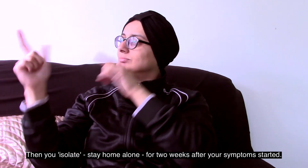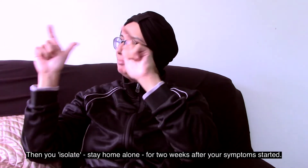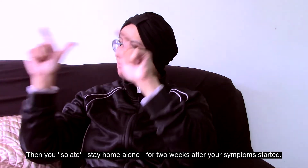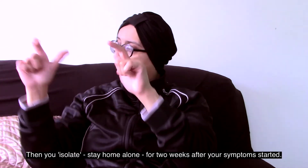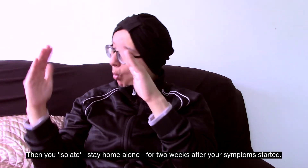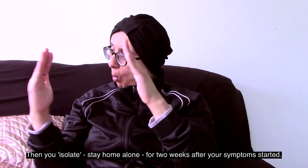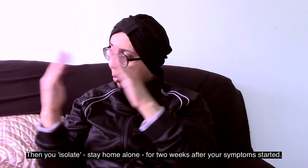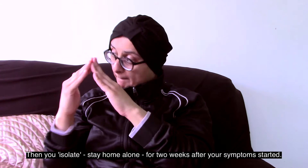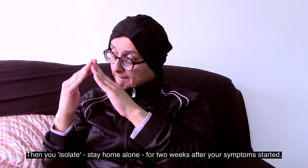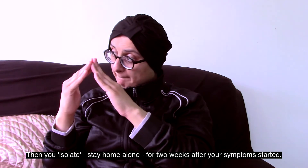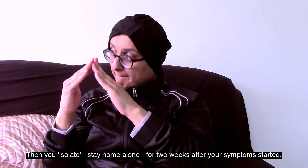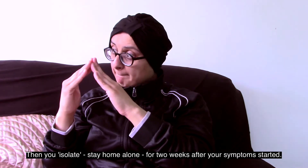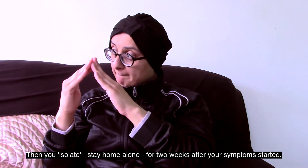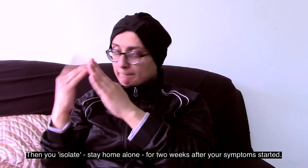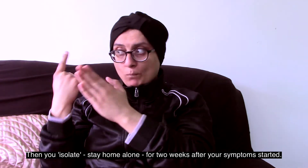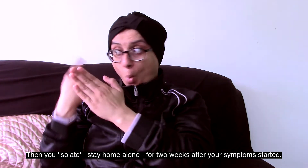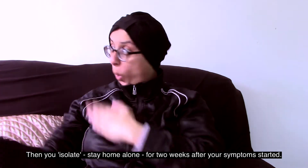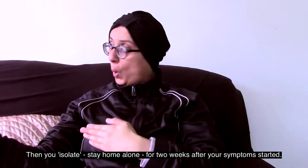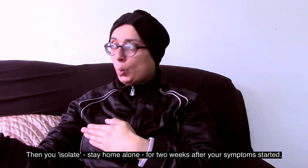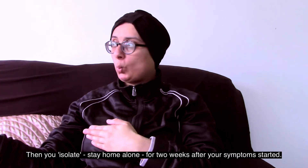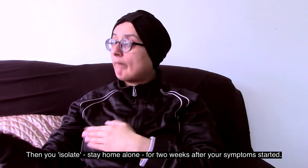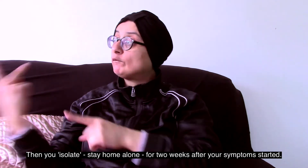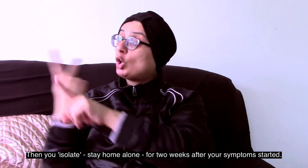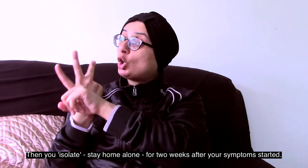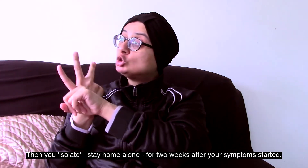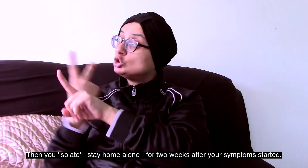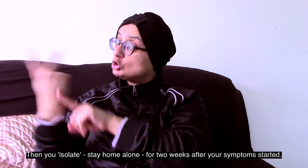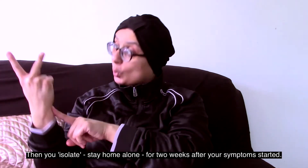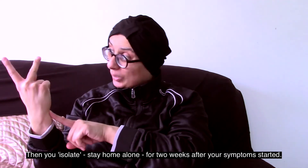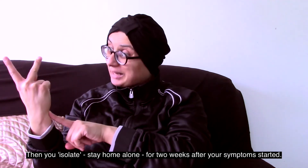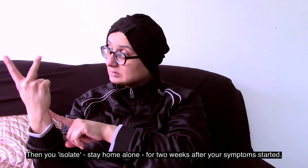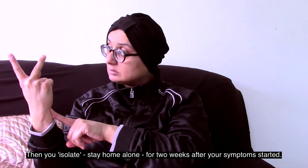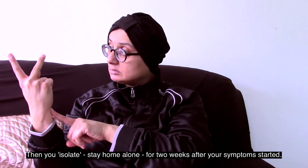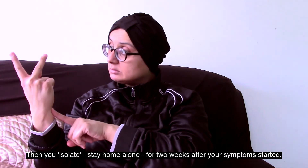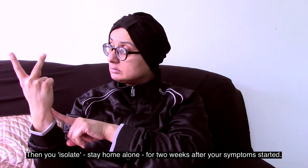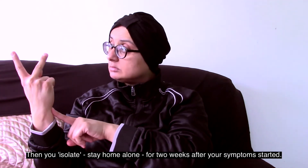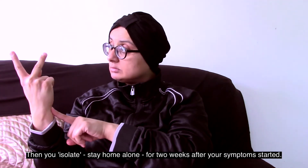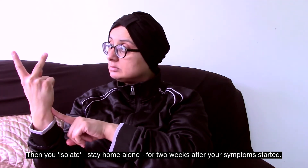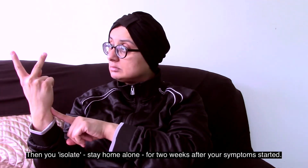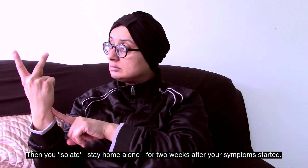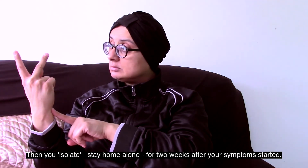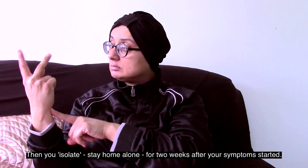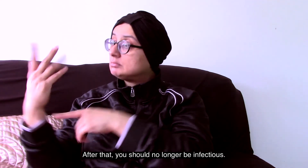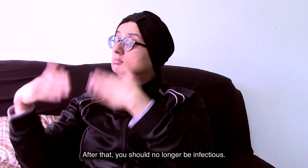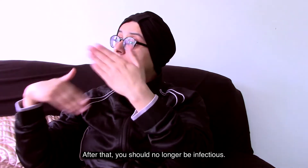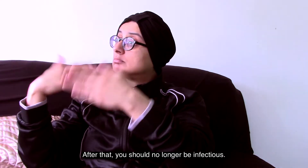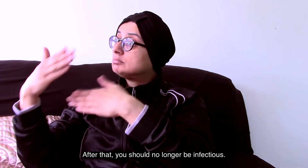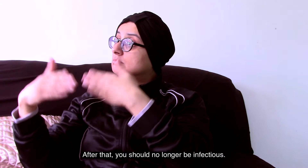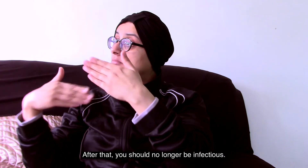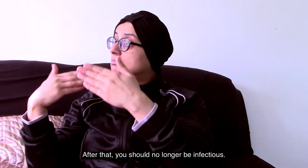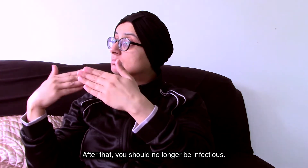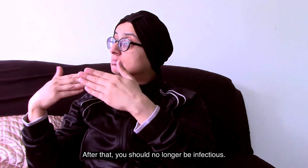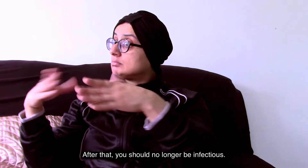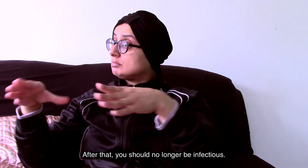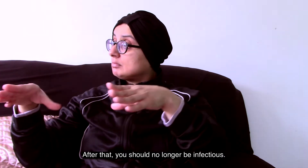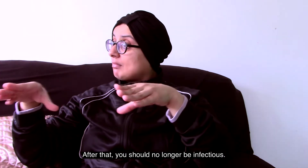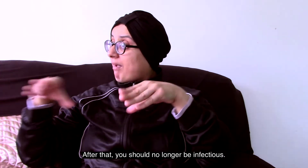isolate, which is stay at home alone, for 2 weeks after your symptoms started. After that, you should